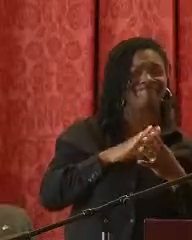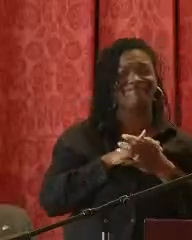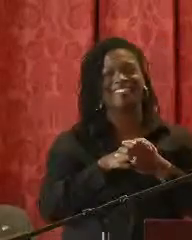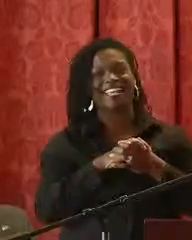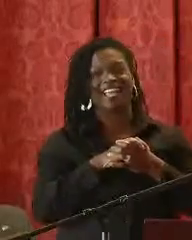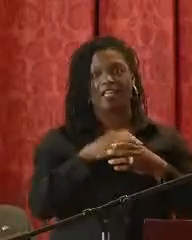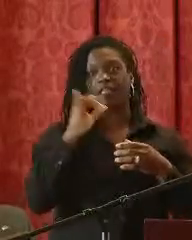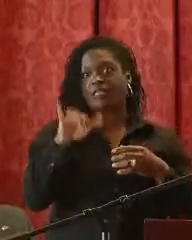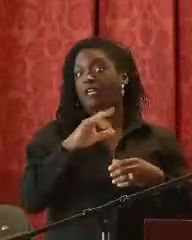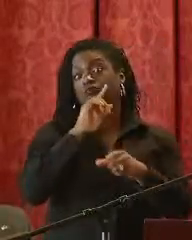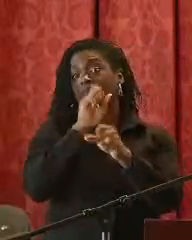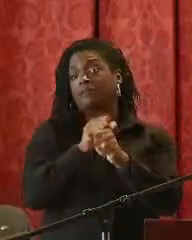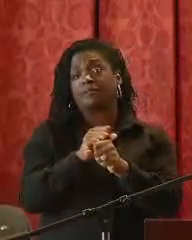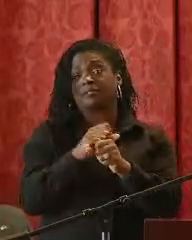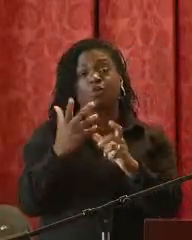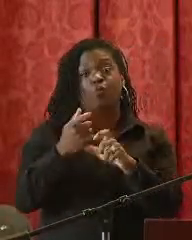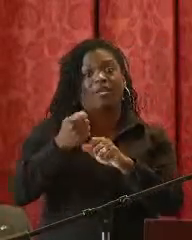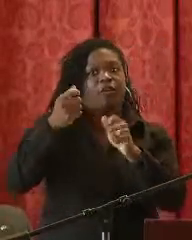He's the real winner.